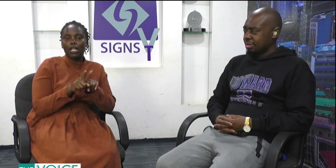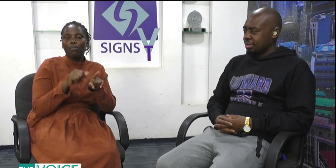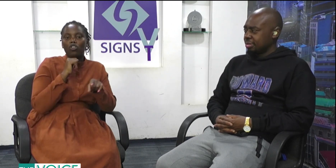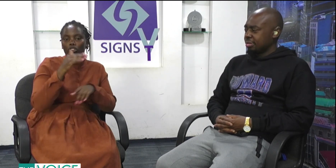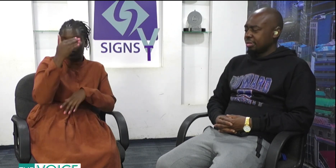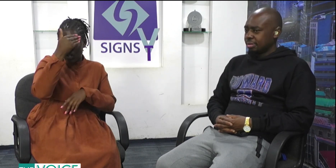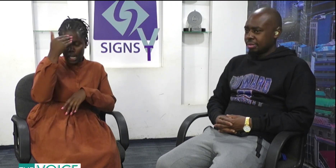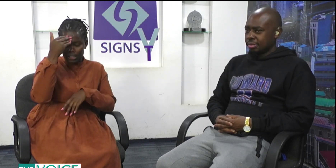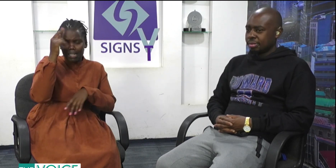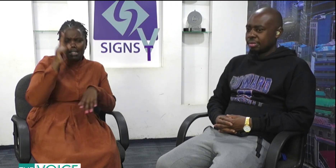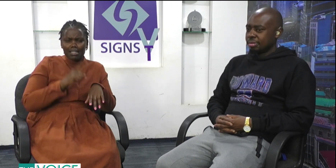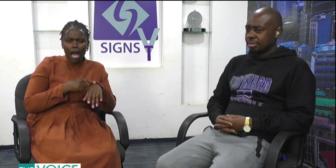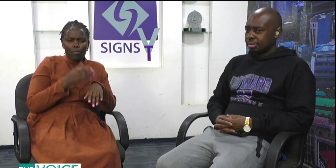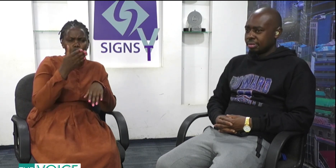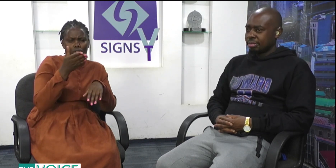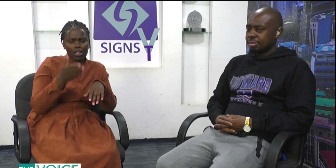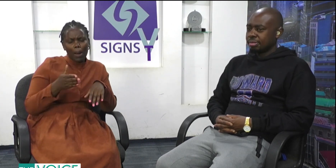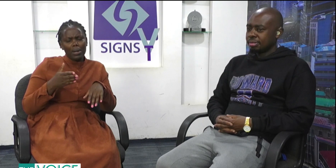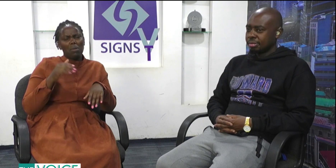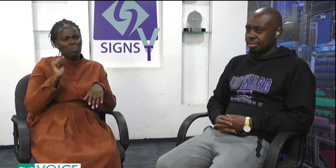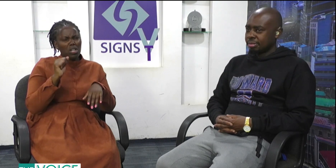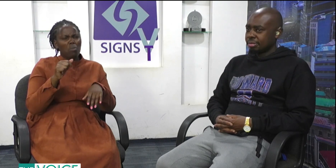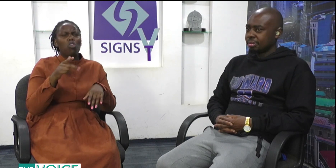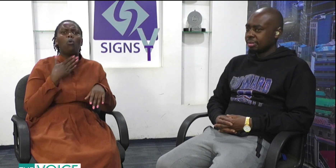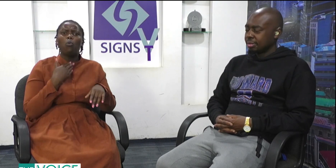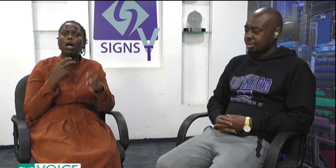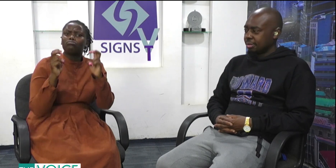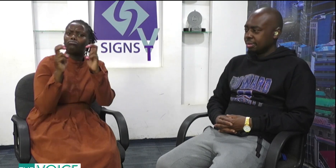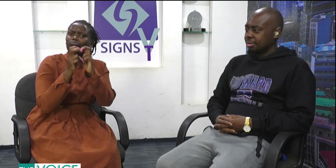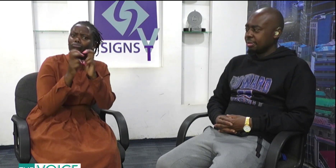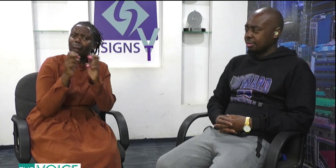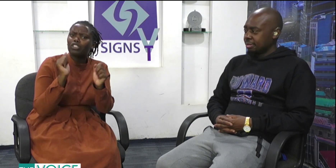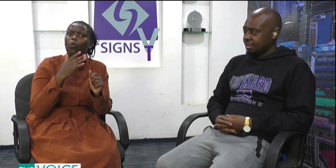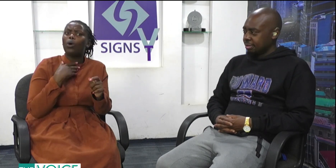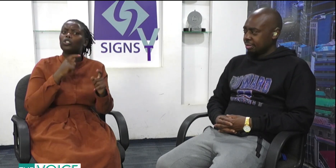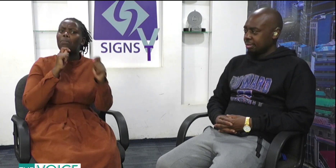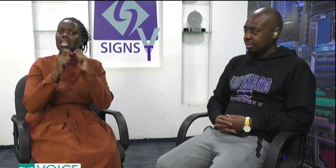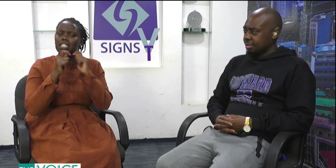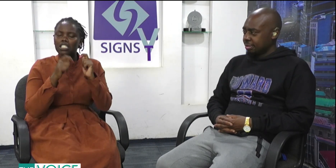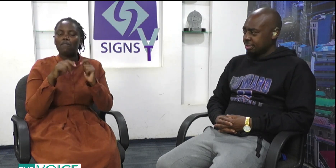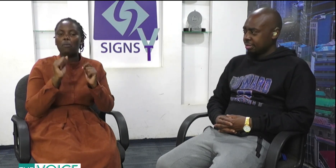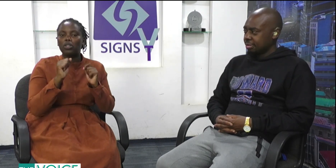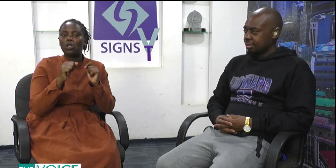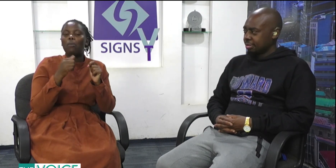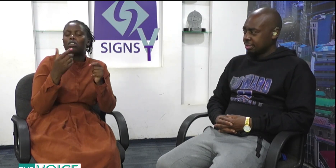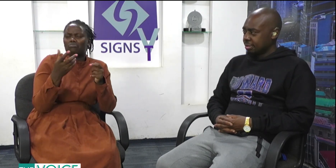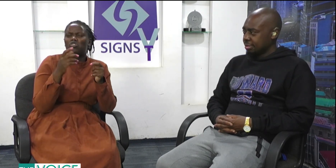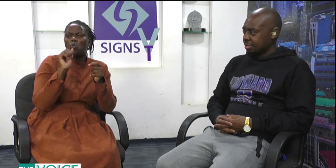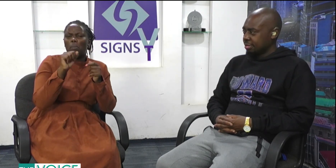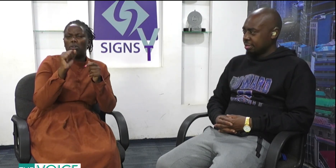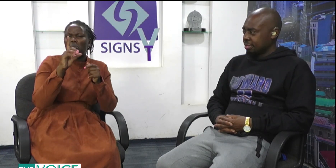TV Kenya. Also, do not forget that whenever you would want to contact us for an